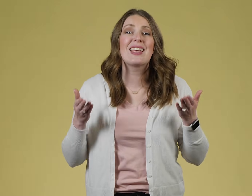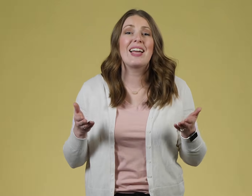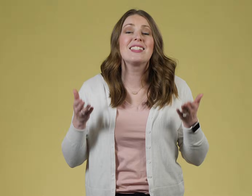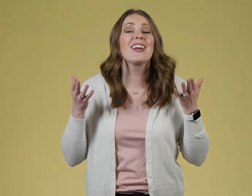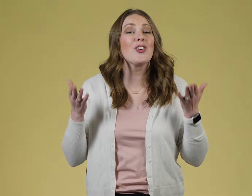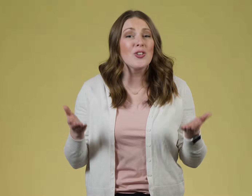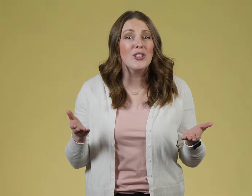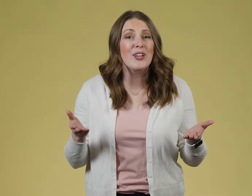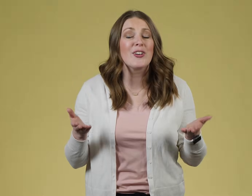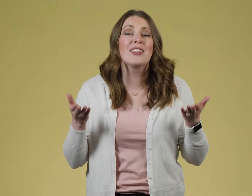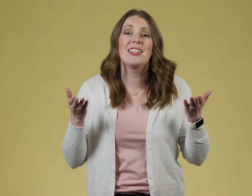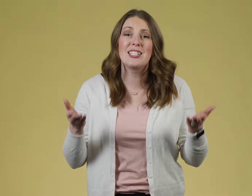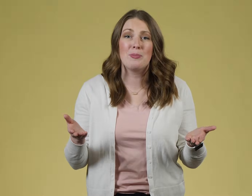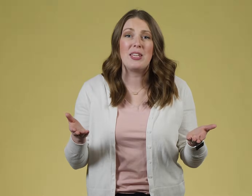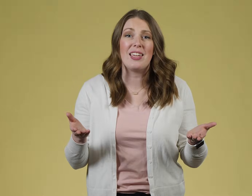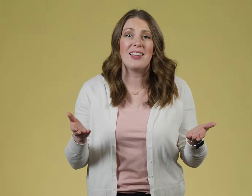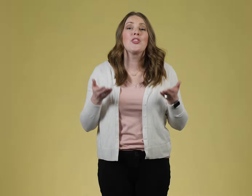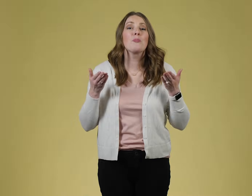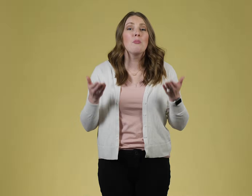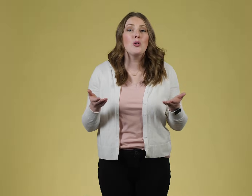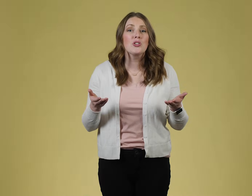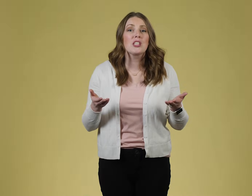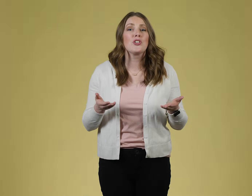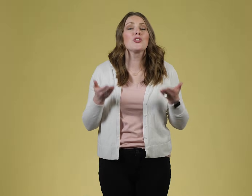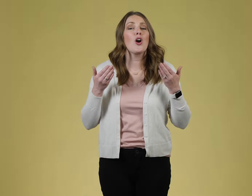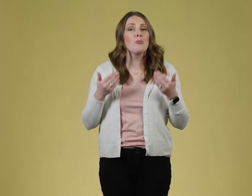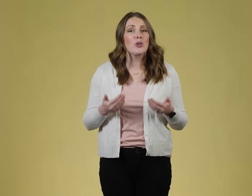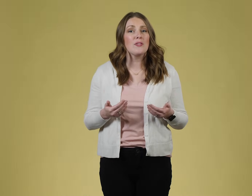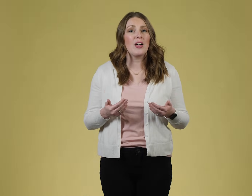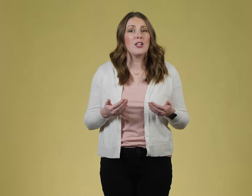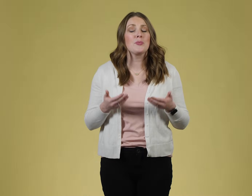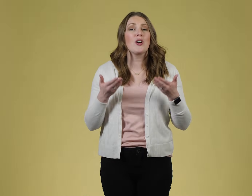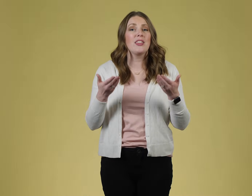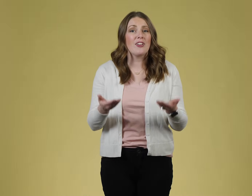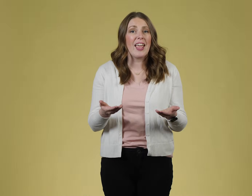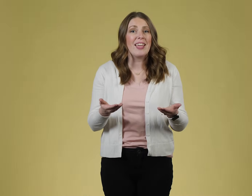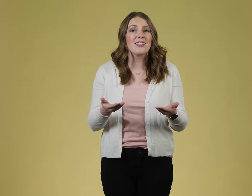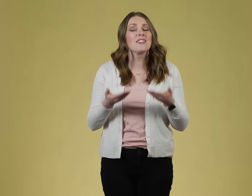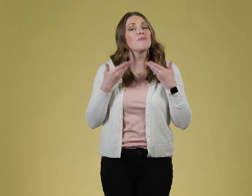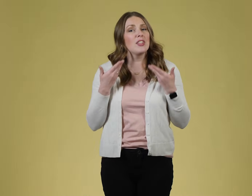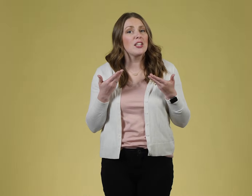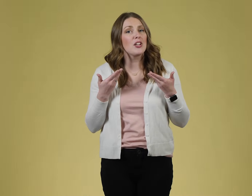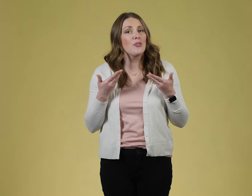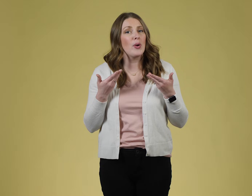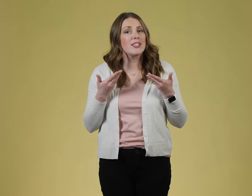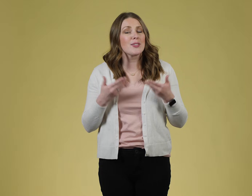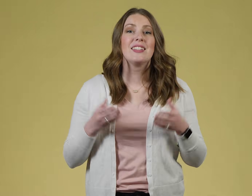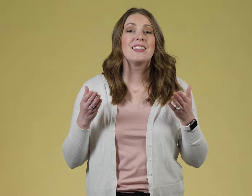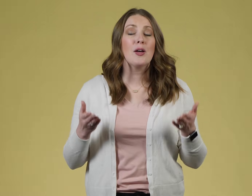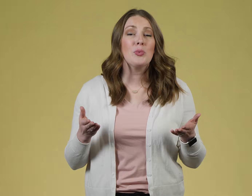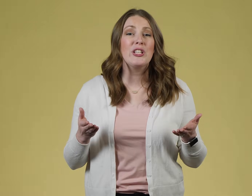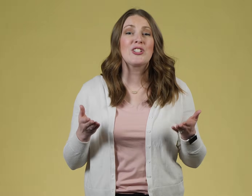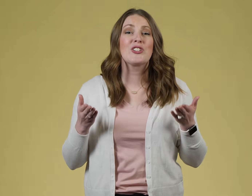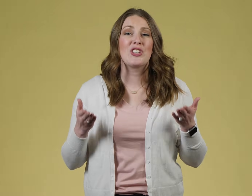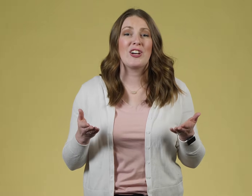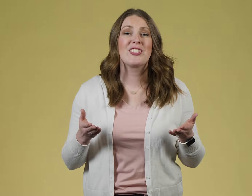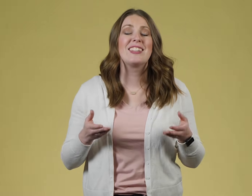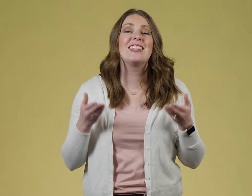signs earlier than speaking. Their motor skills are more developed in their hands than in their voice. Some research shares that this